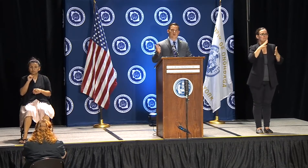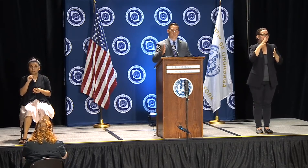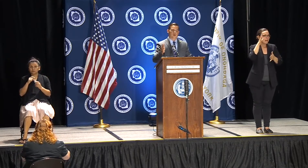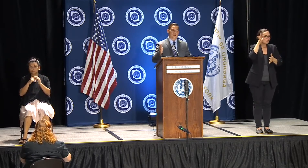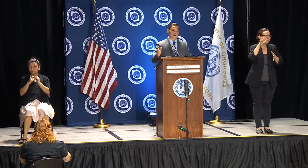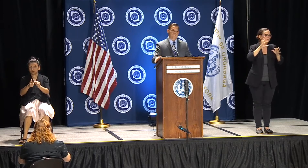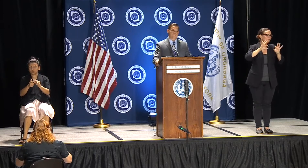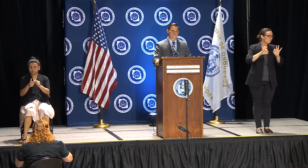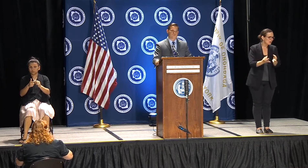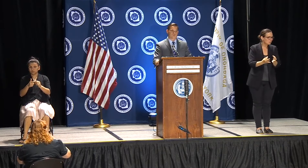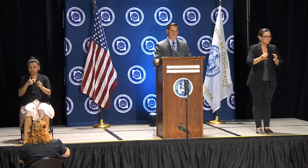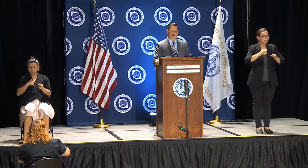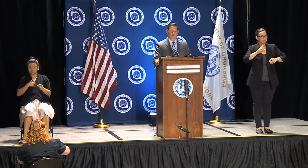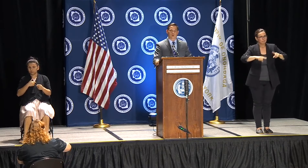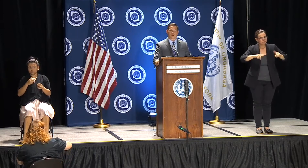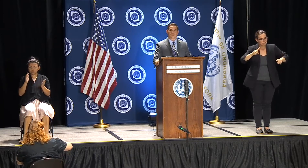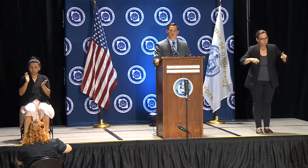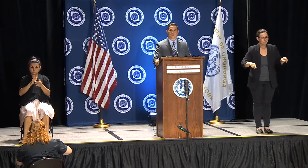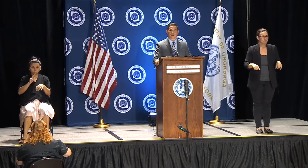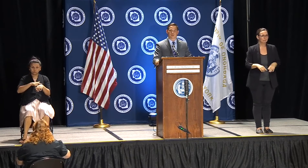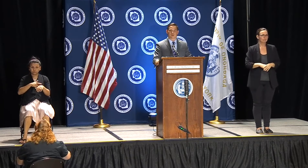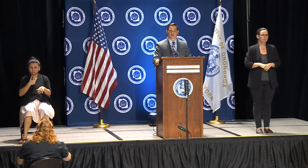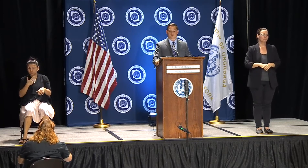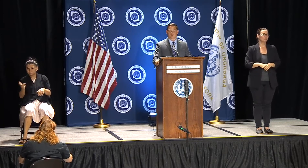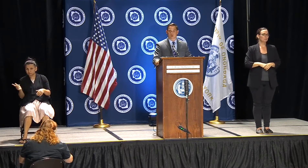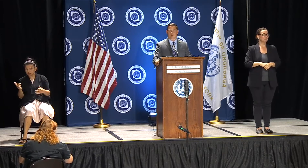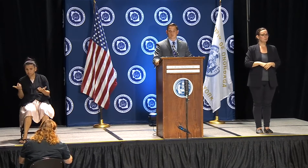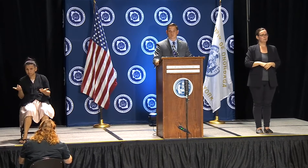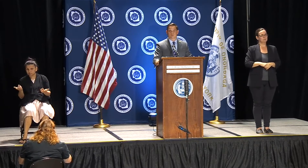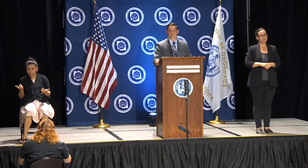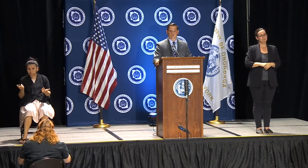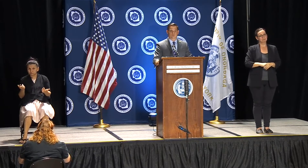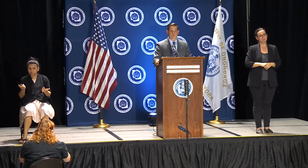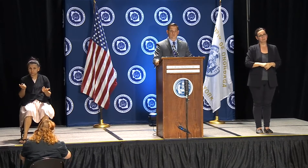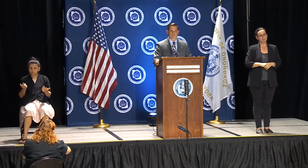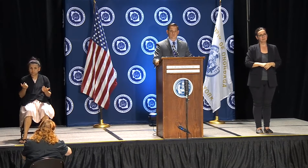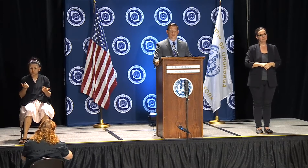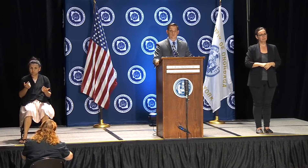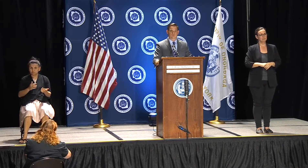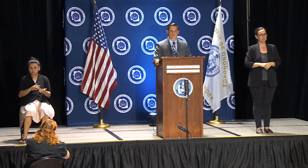in furloughs into as many positions as we can.